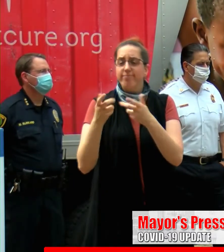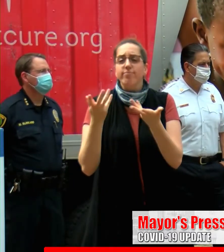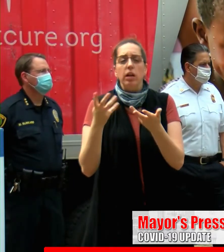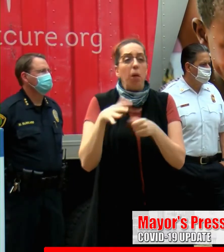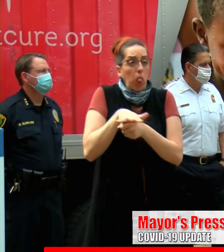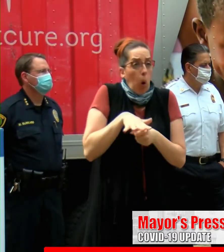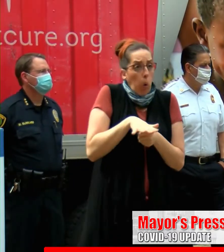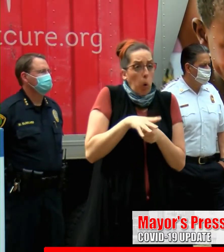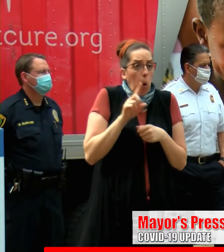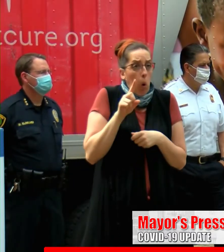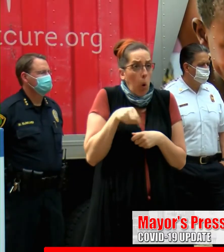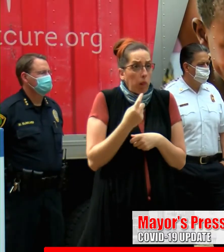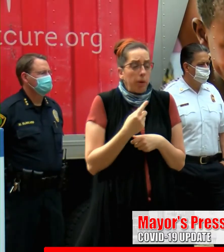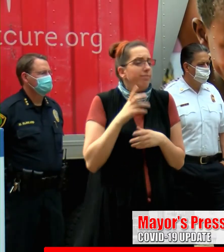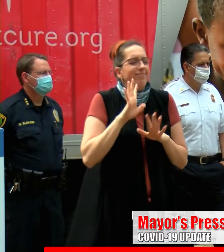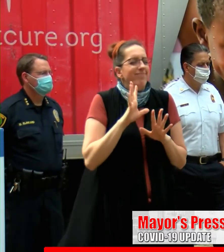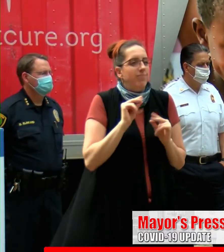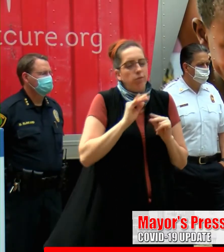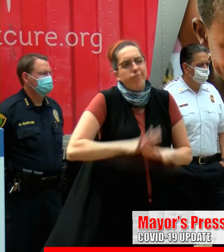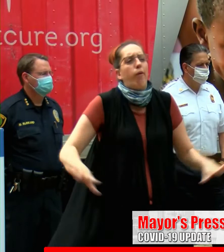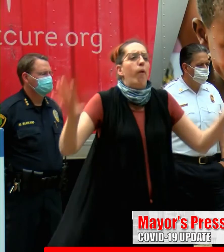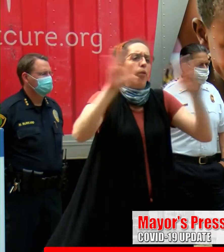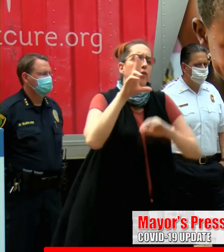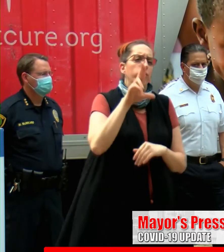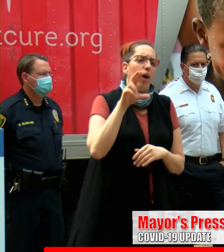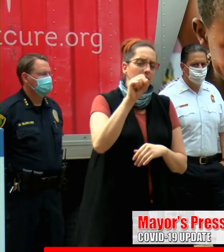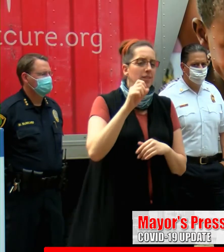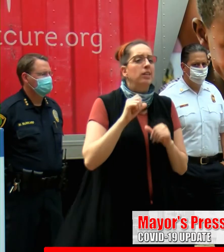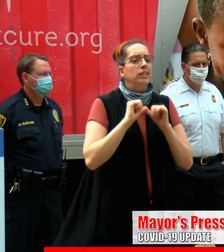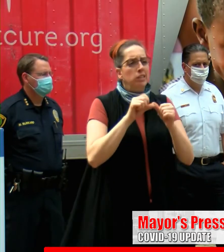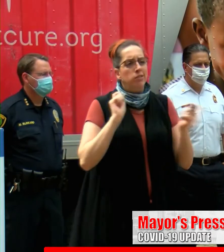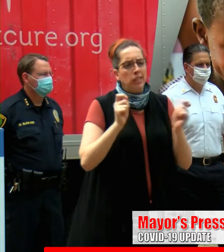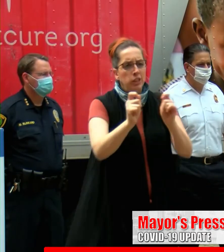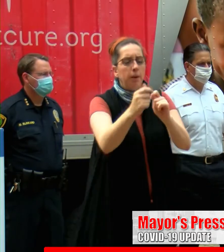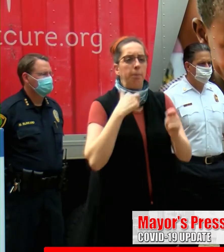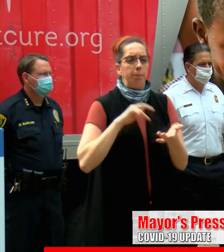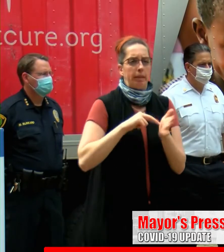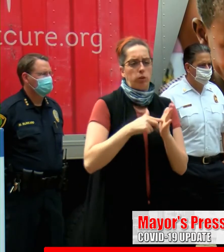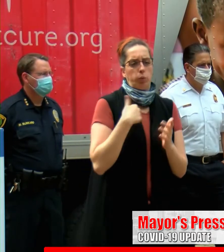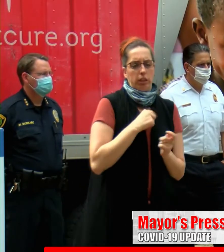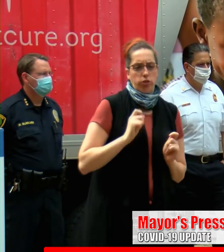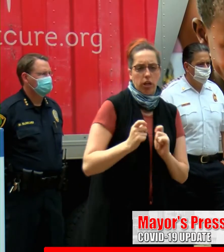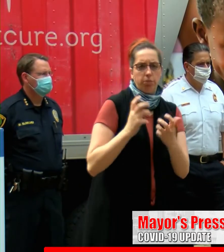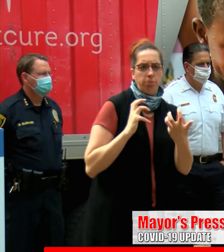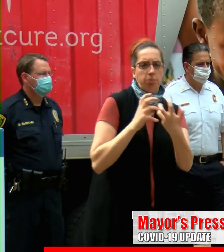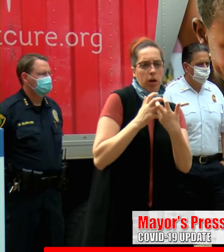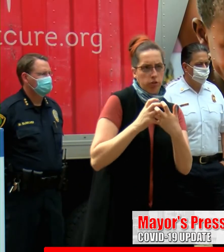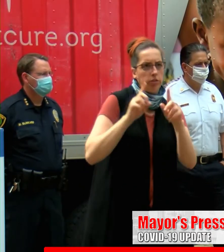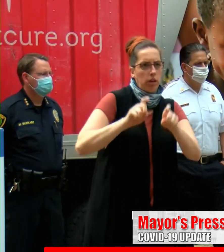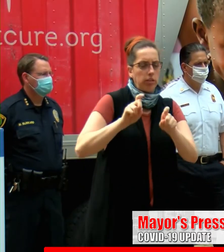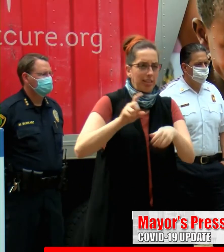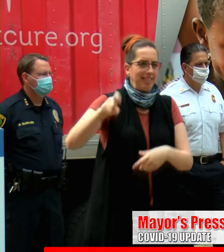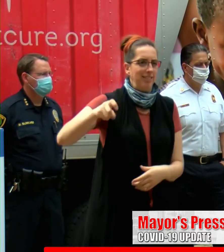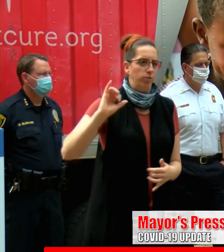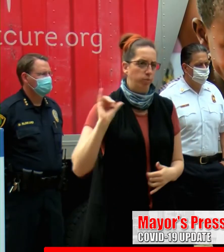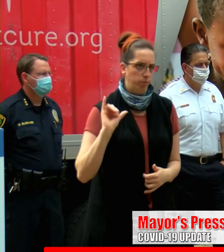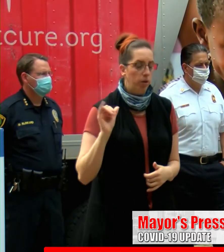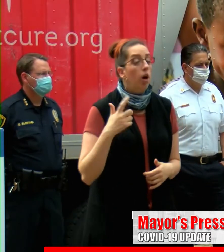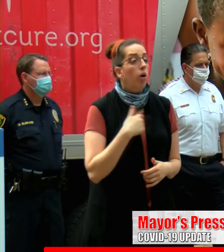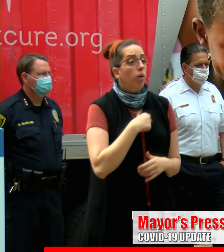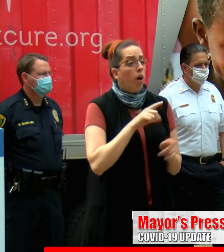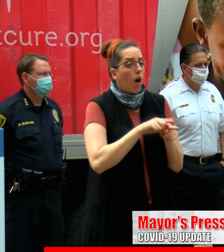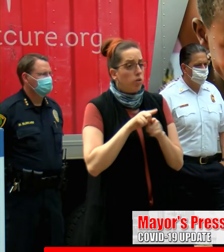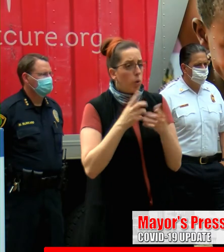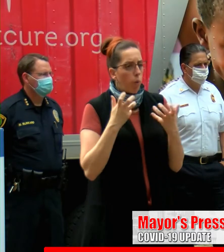local issue, that's in all their sites across the nation. As this thing evolves, we need to evolve with our testing and surveillance as well. We are looking at other options to